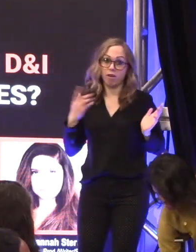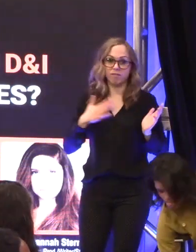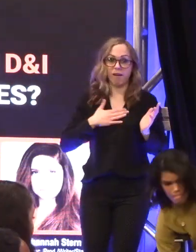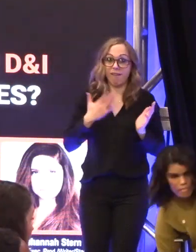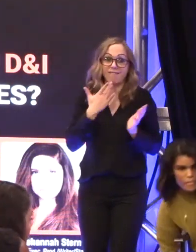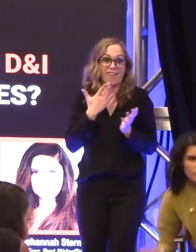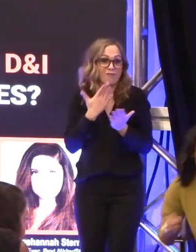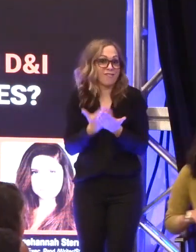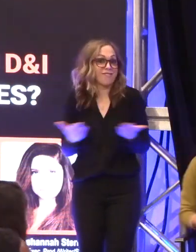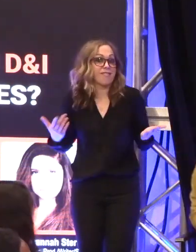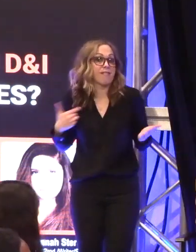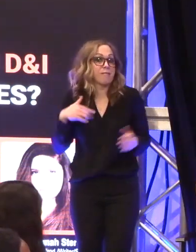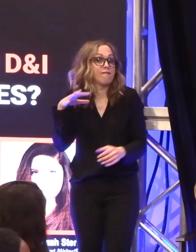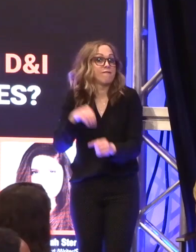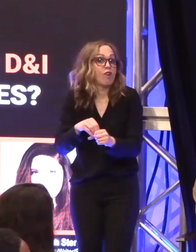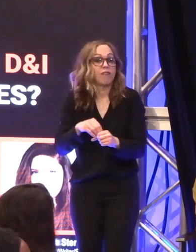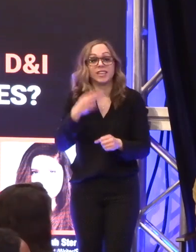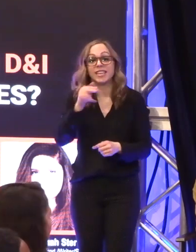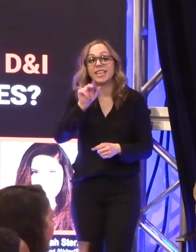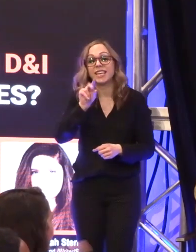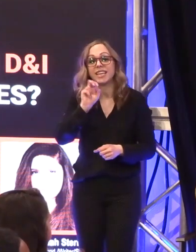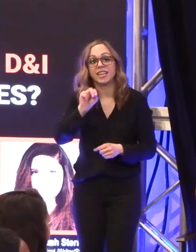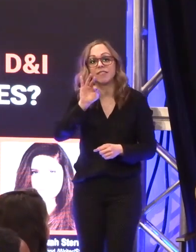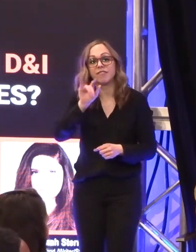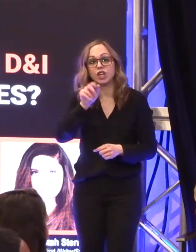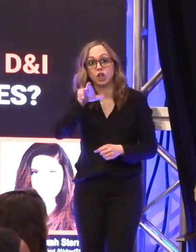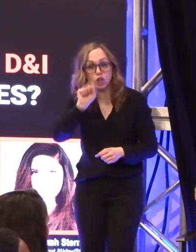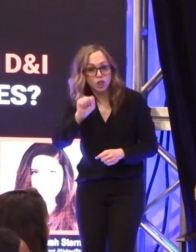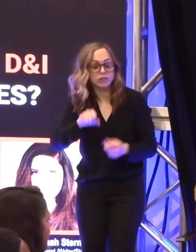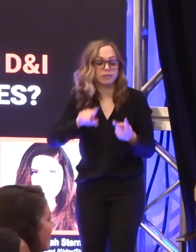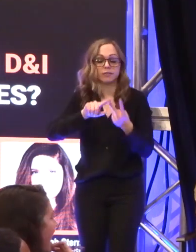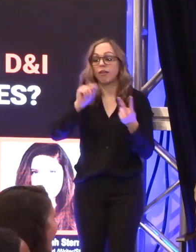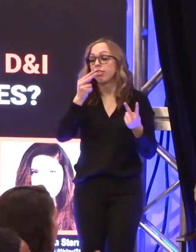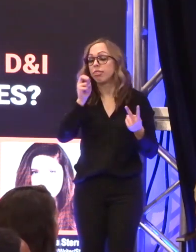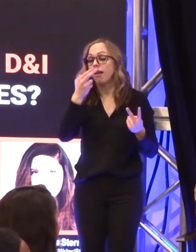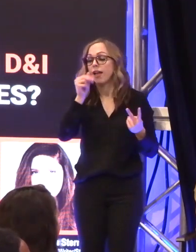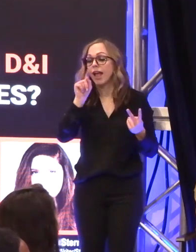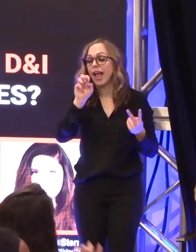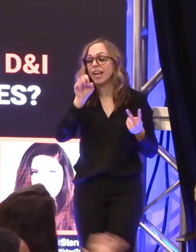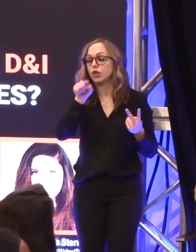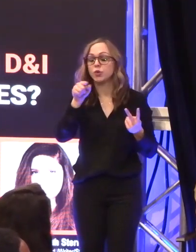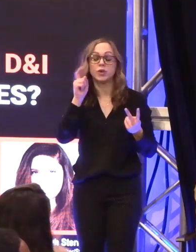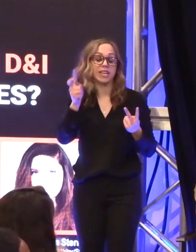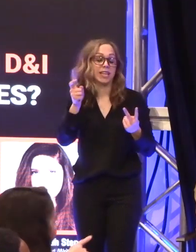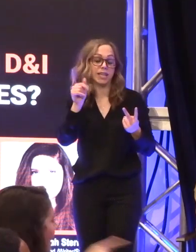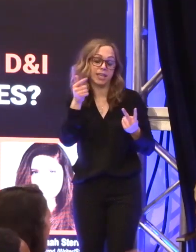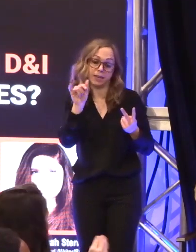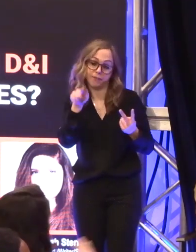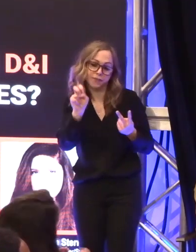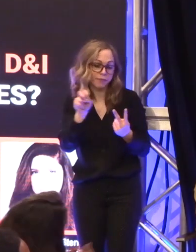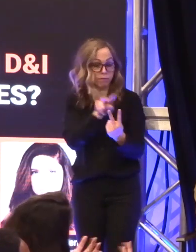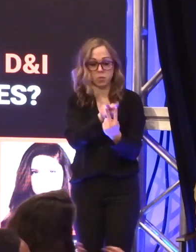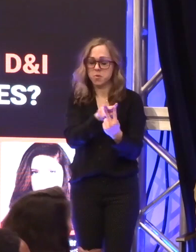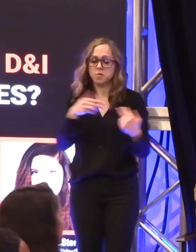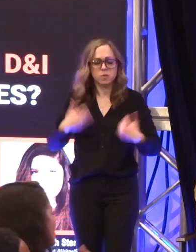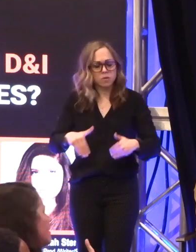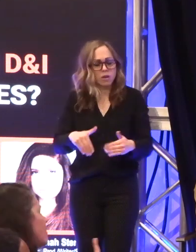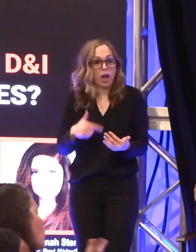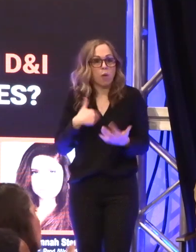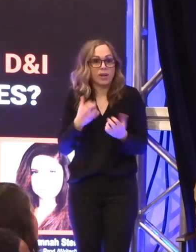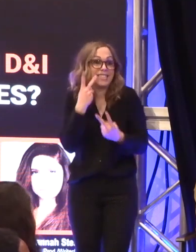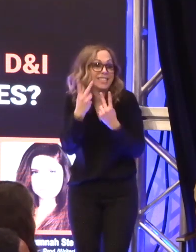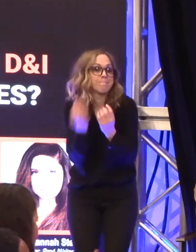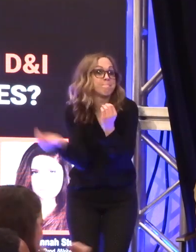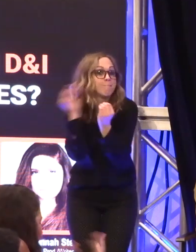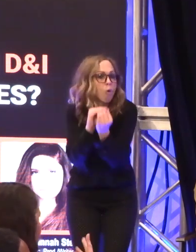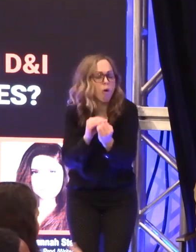we have been involved in, Hidden Figures or The Hate U Give. You know, so we want to see more things like that. We certainly have